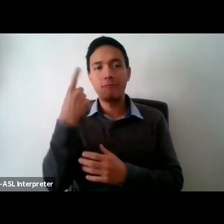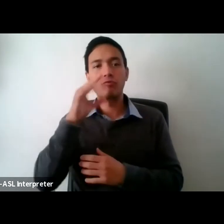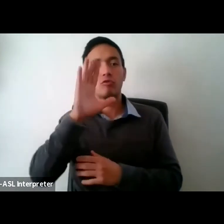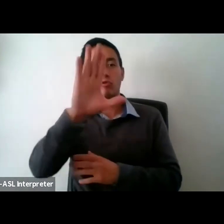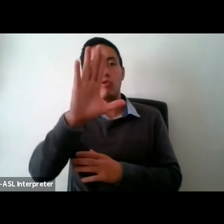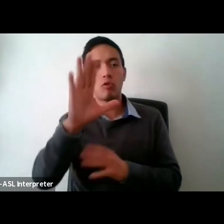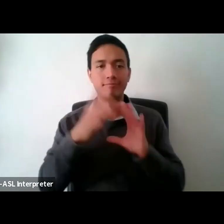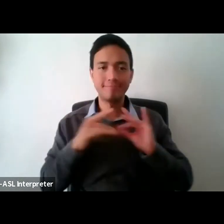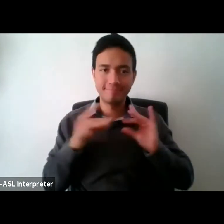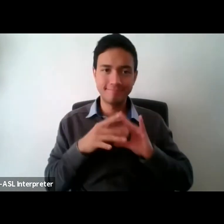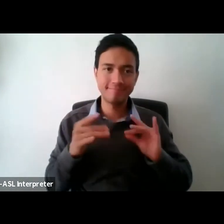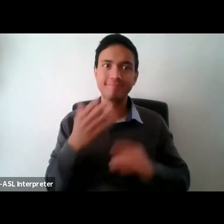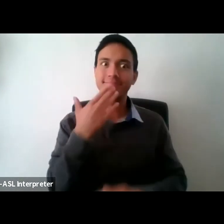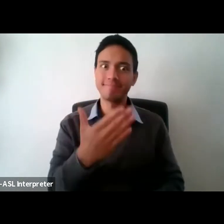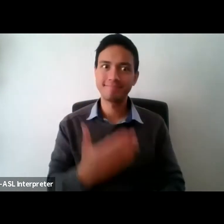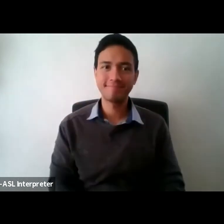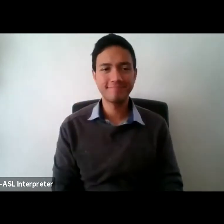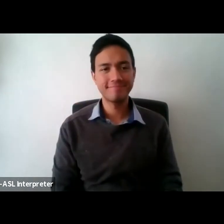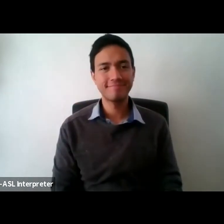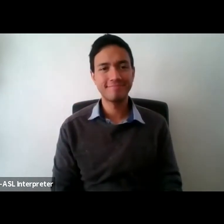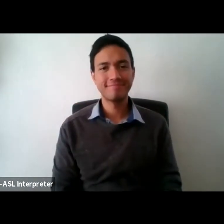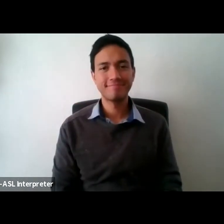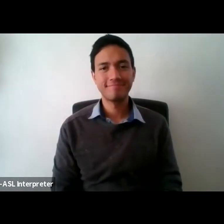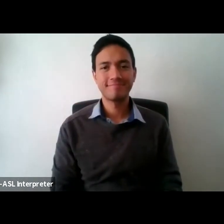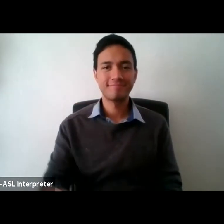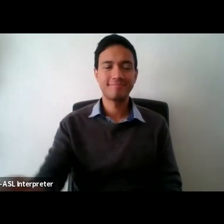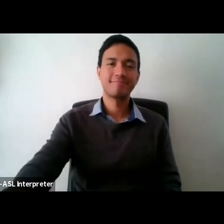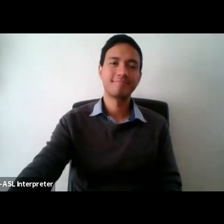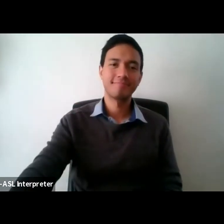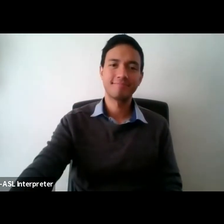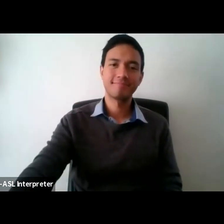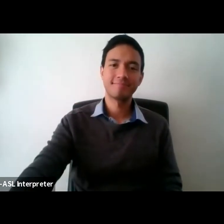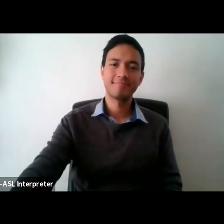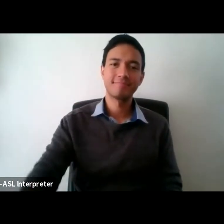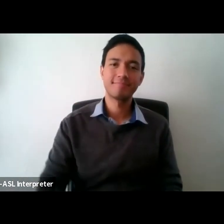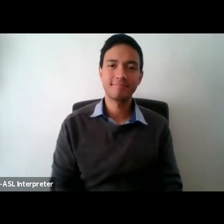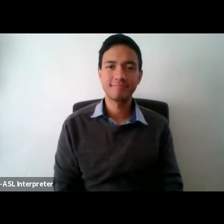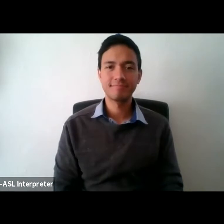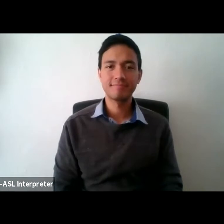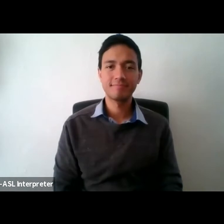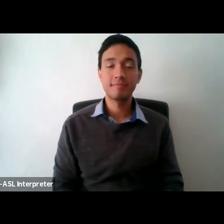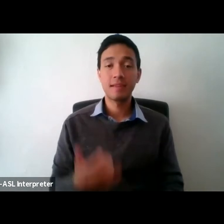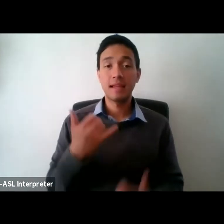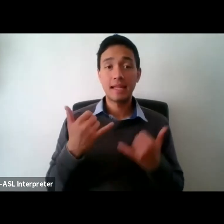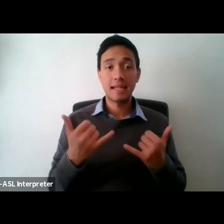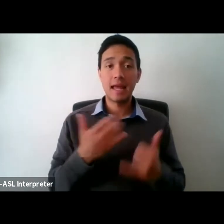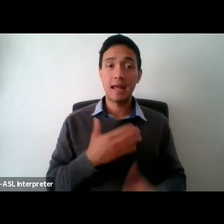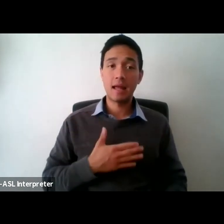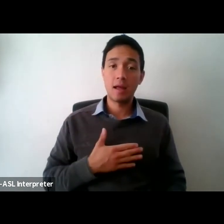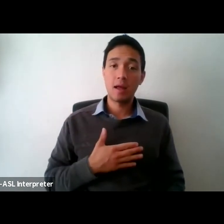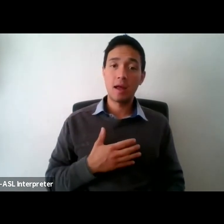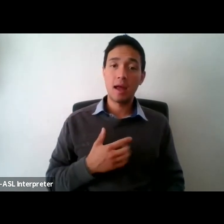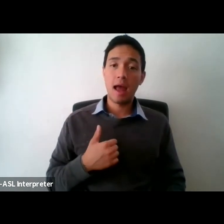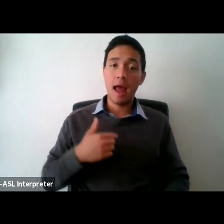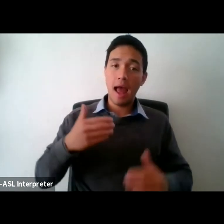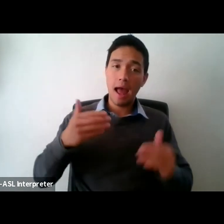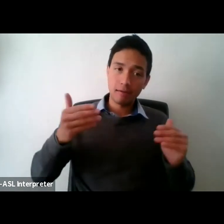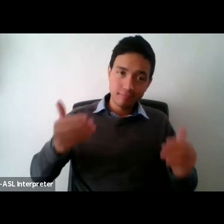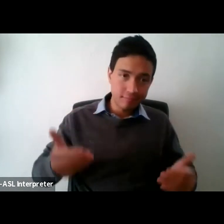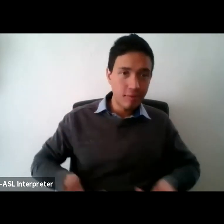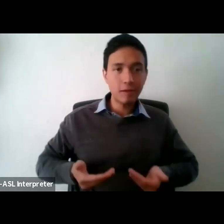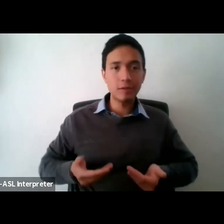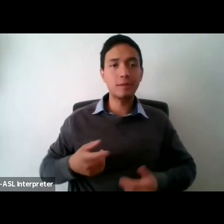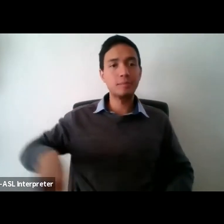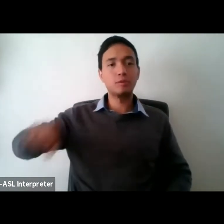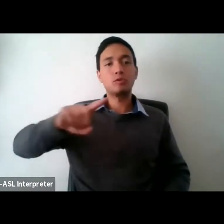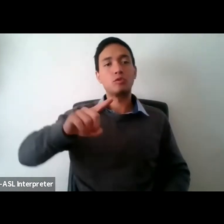address. I ask you now, in joining me in viewing the video address by His Excellency Juan Ramon